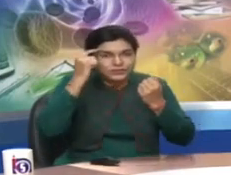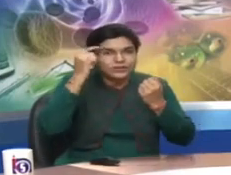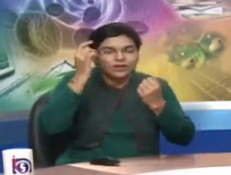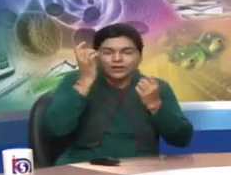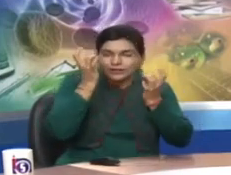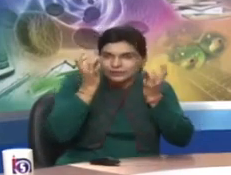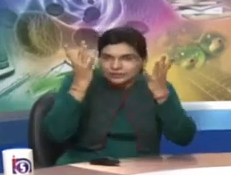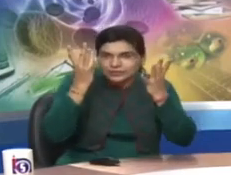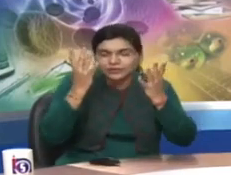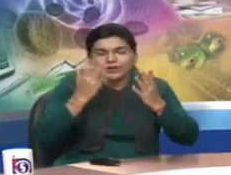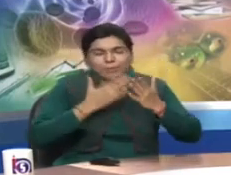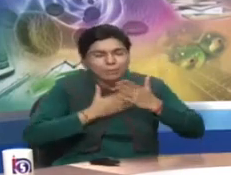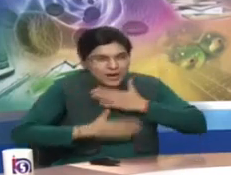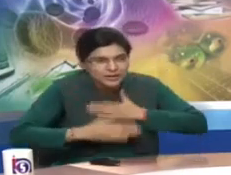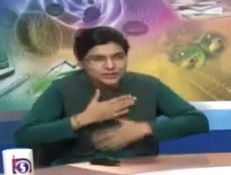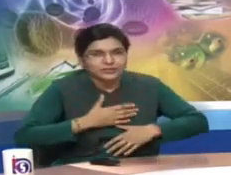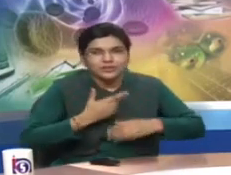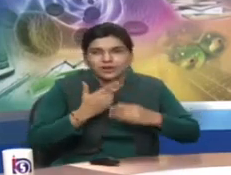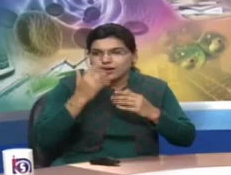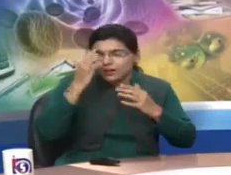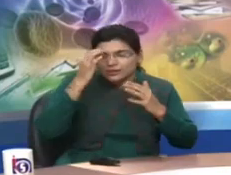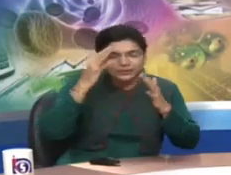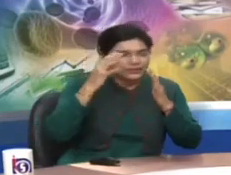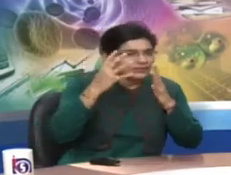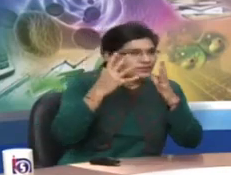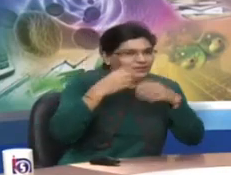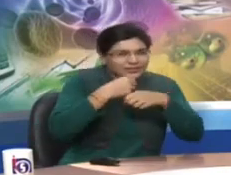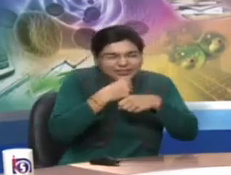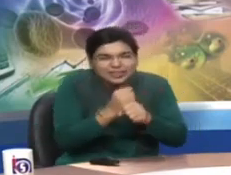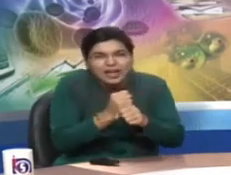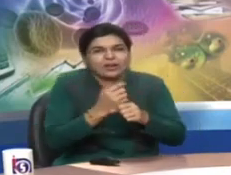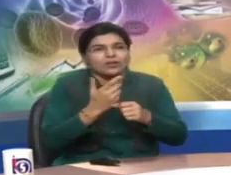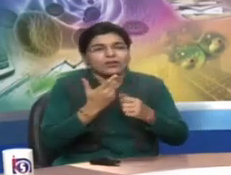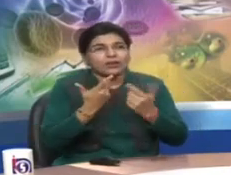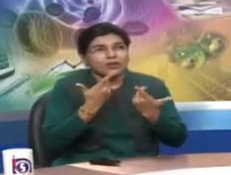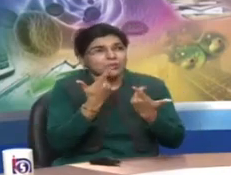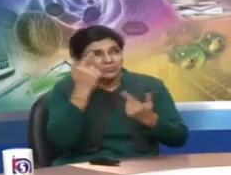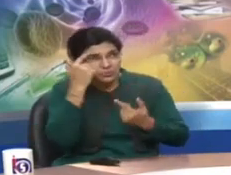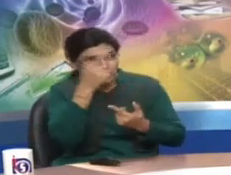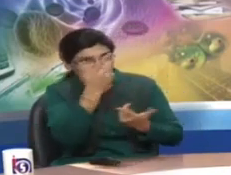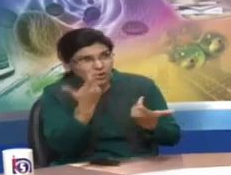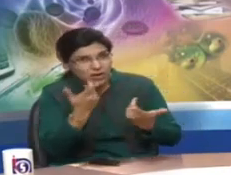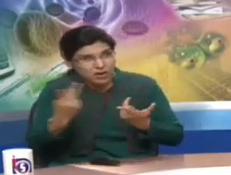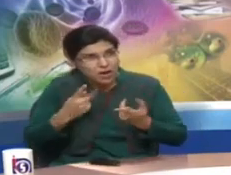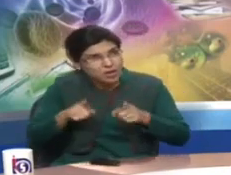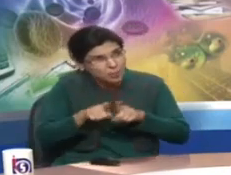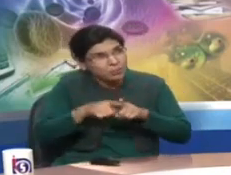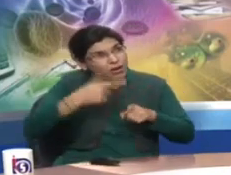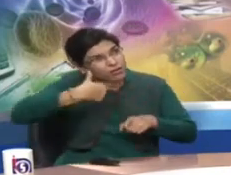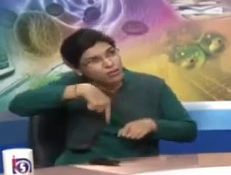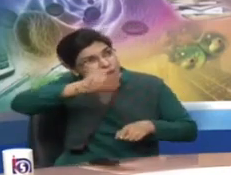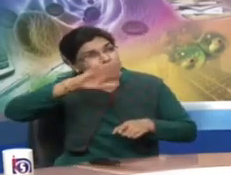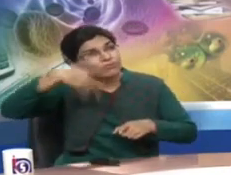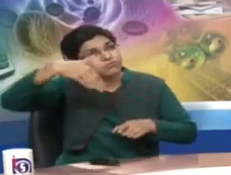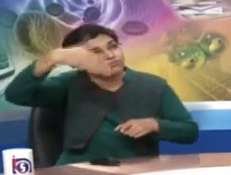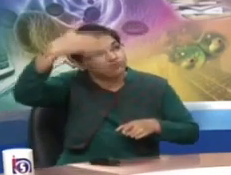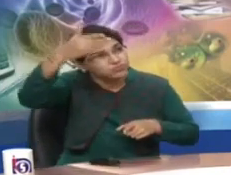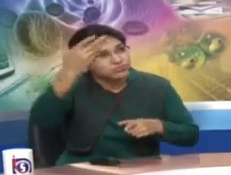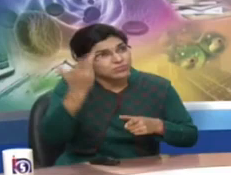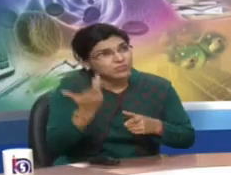Because this is what I feel. My mother keeps telling me to study, to focus every day. Is this